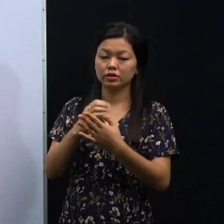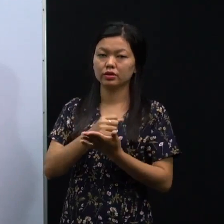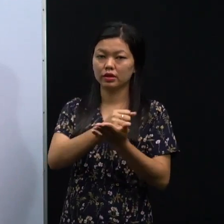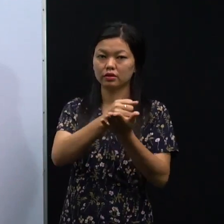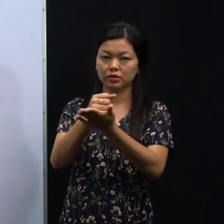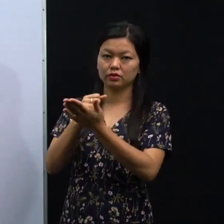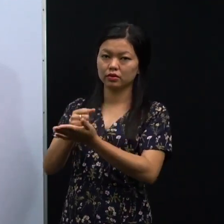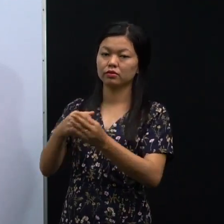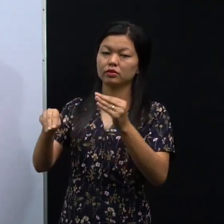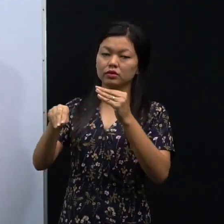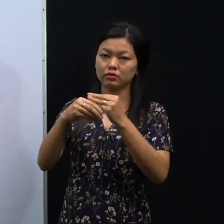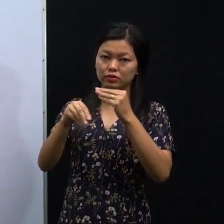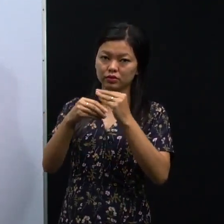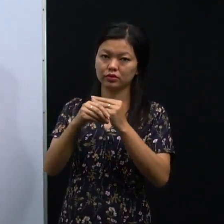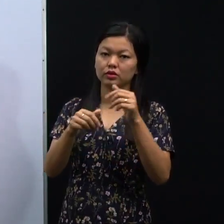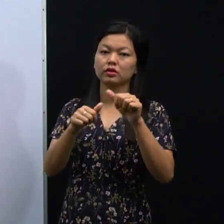will study about it.